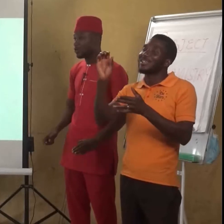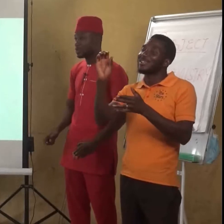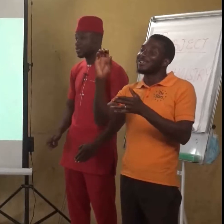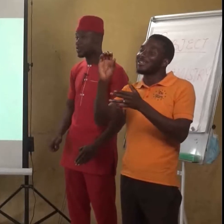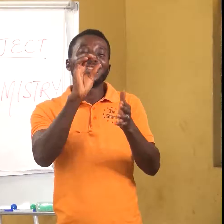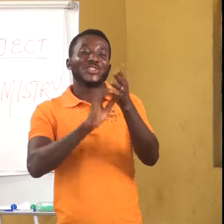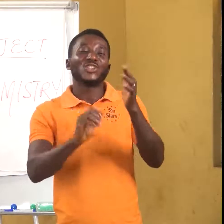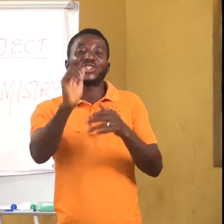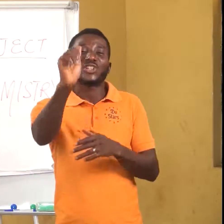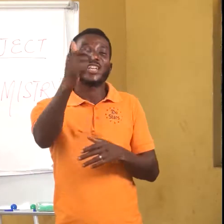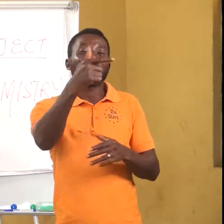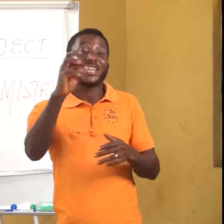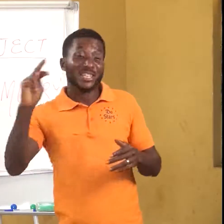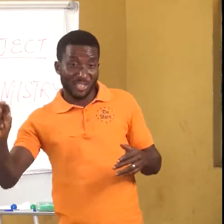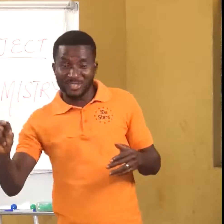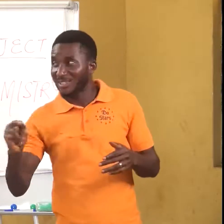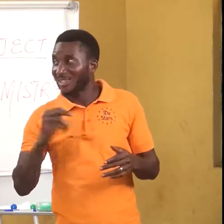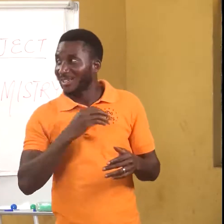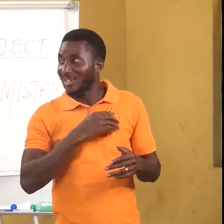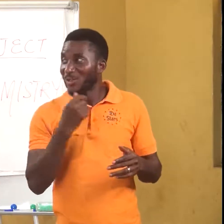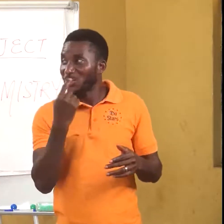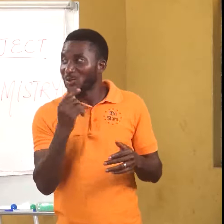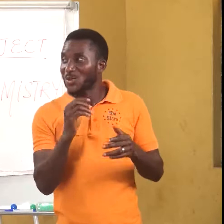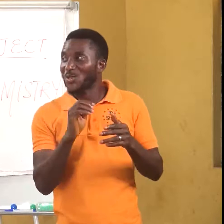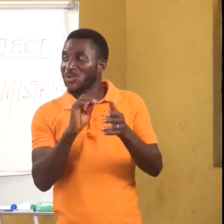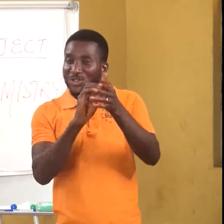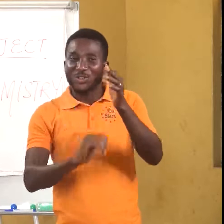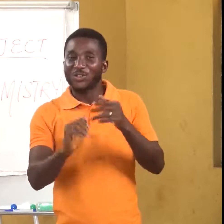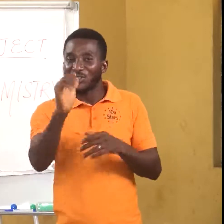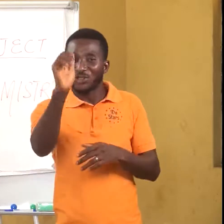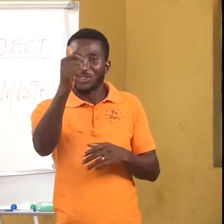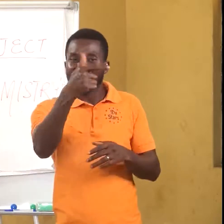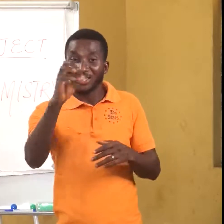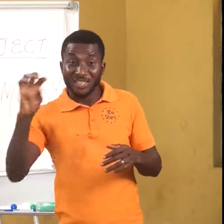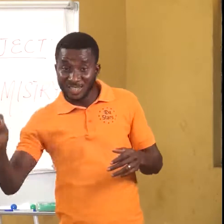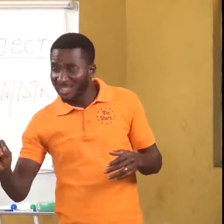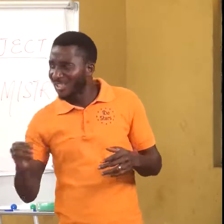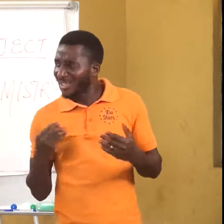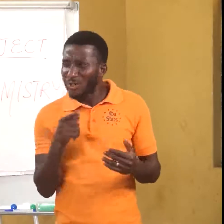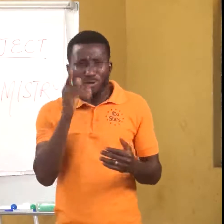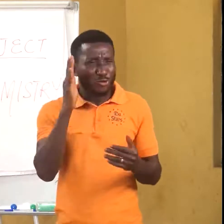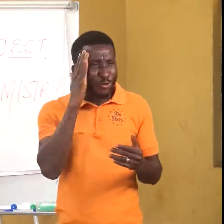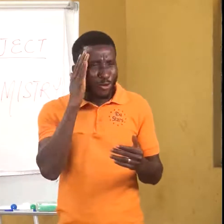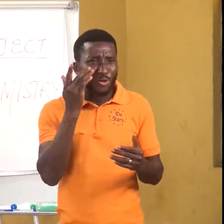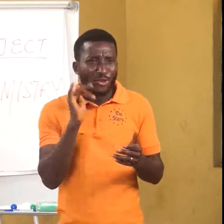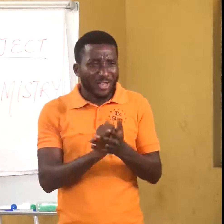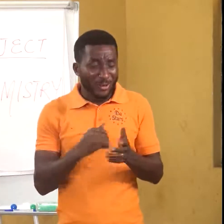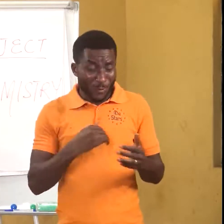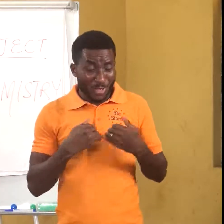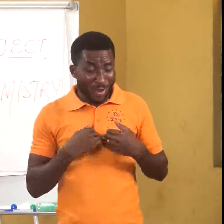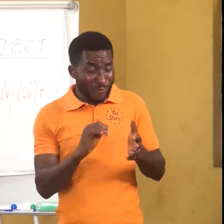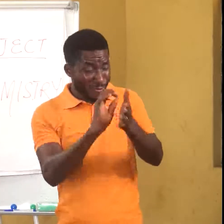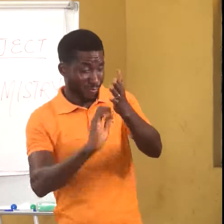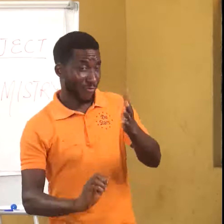that oxidation can be defined as 1. Addition of oxygen. 2. Removal of